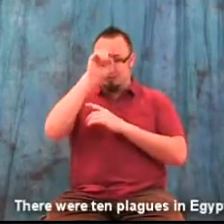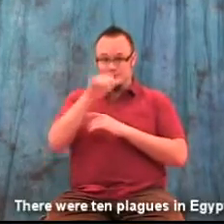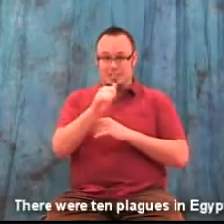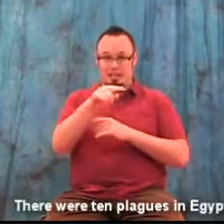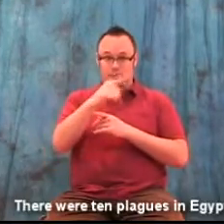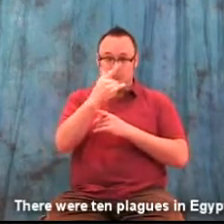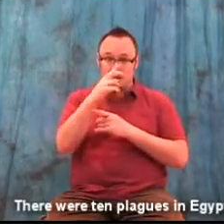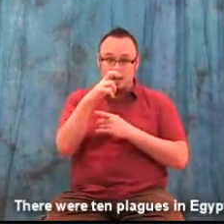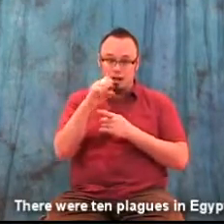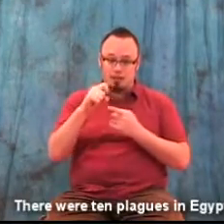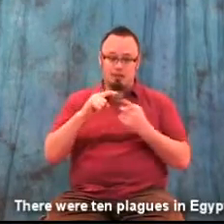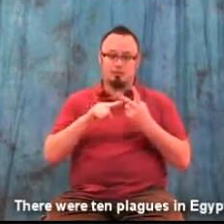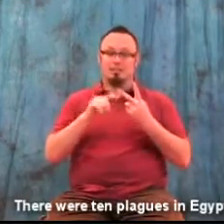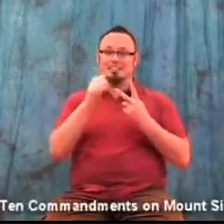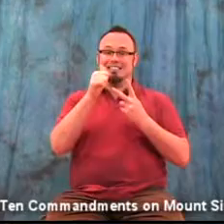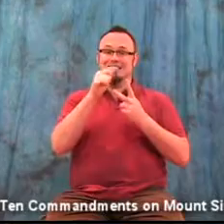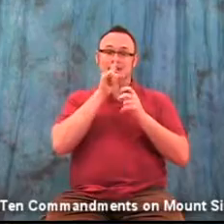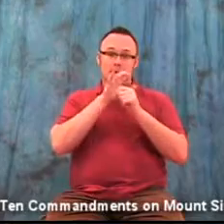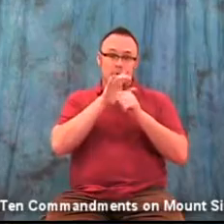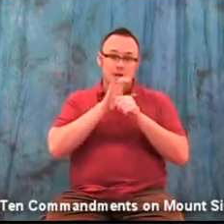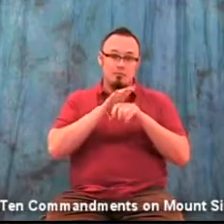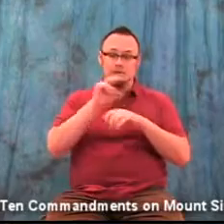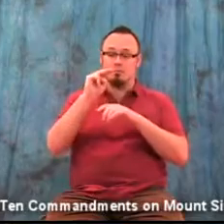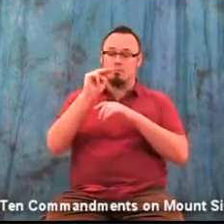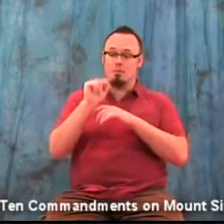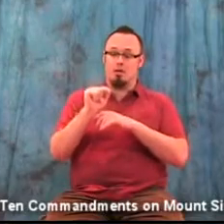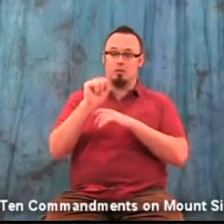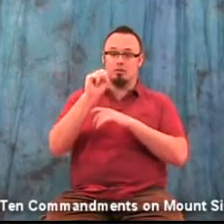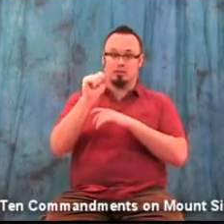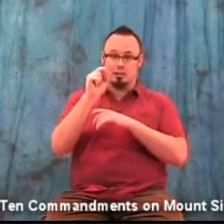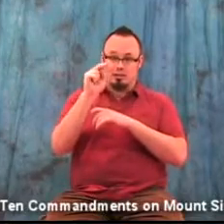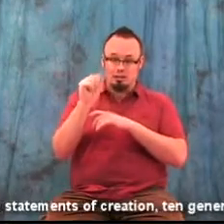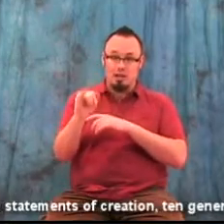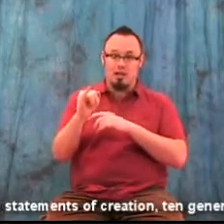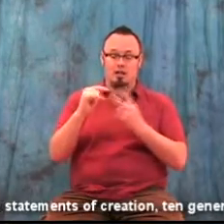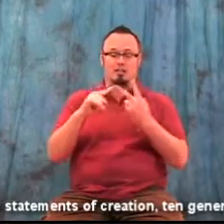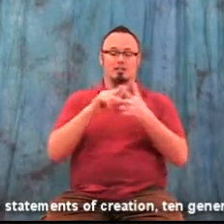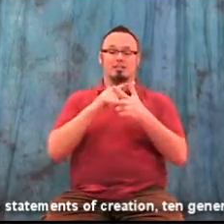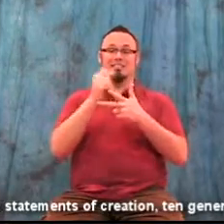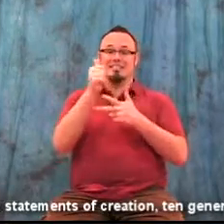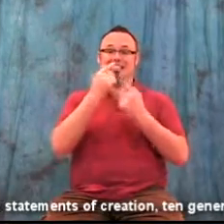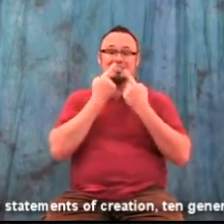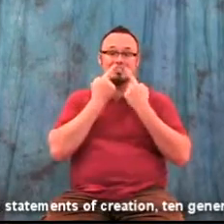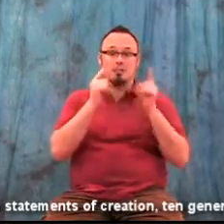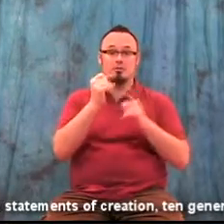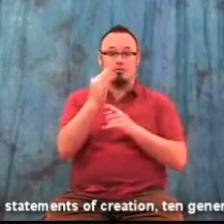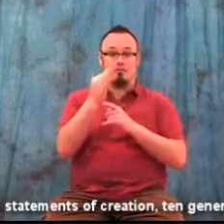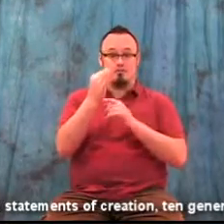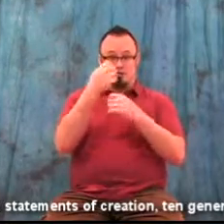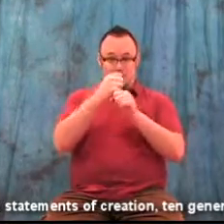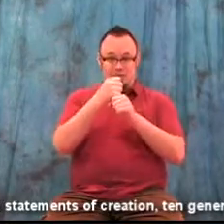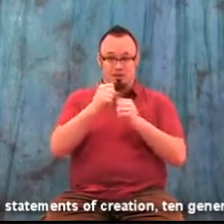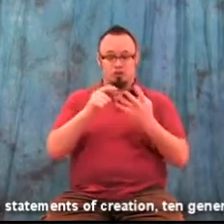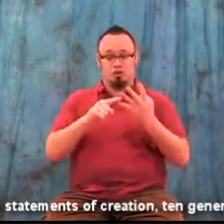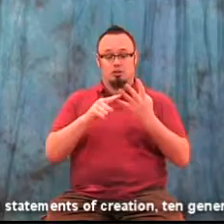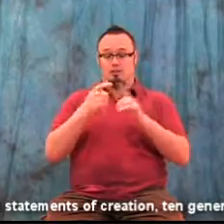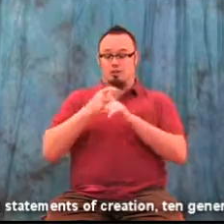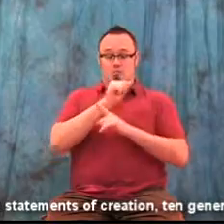Egypt, 10 commandments on Mount Sinai, 10 statements of creation, 10 generations from Adam to